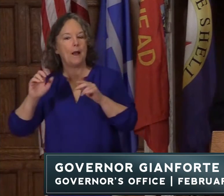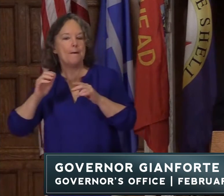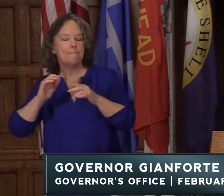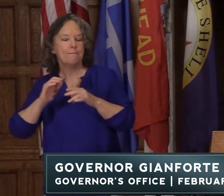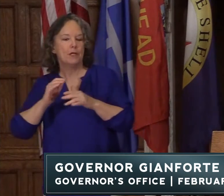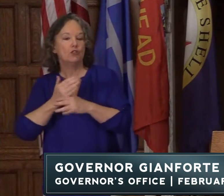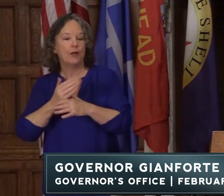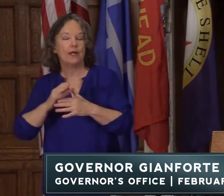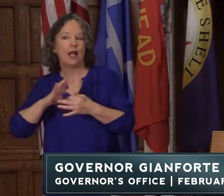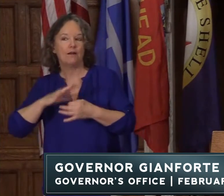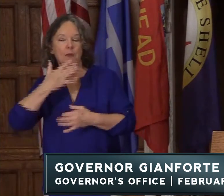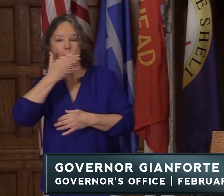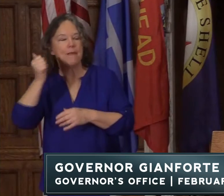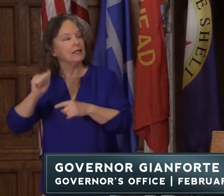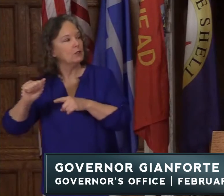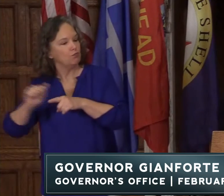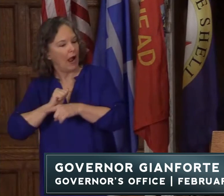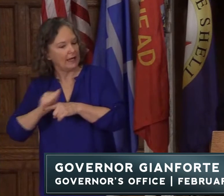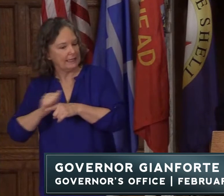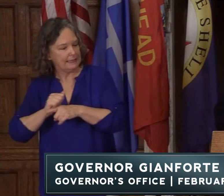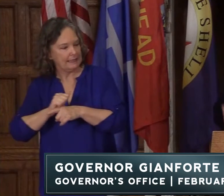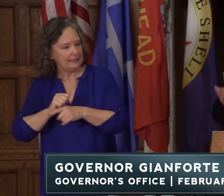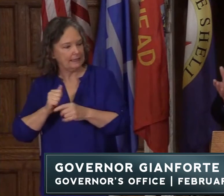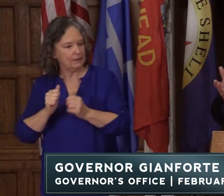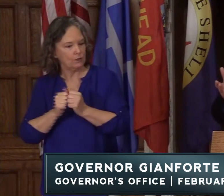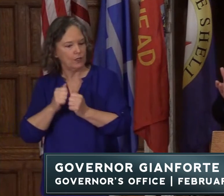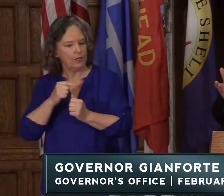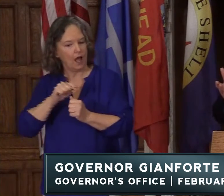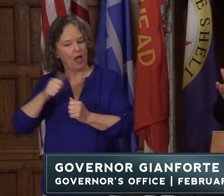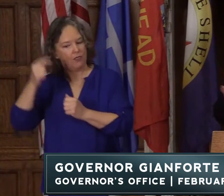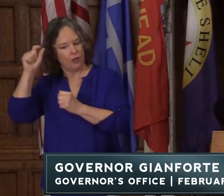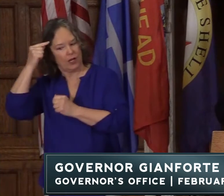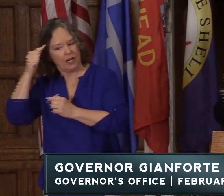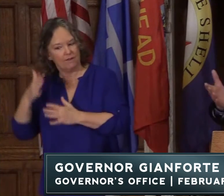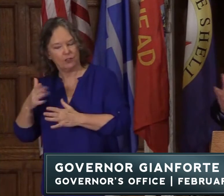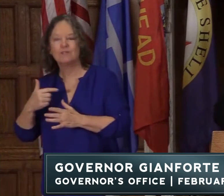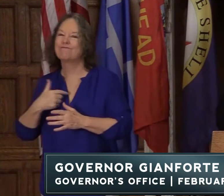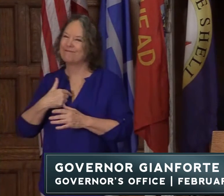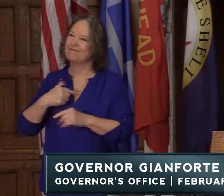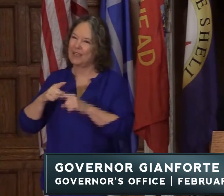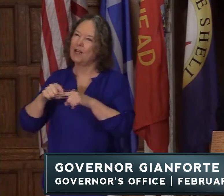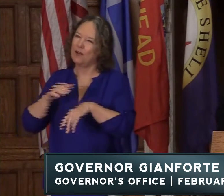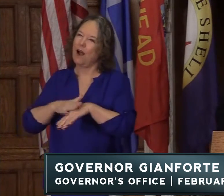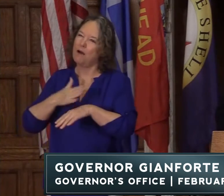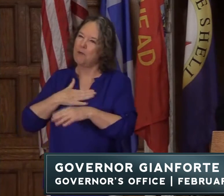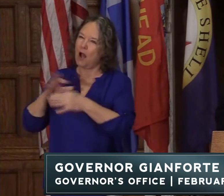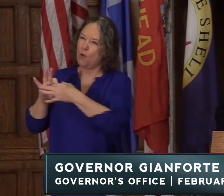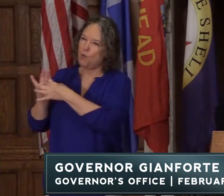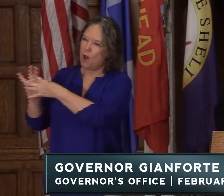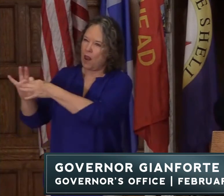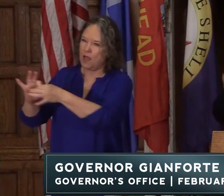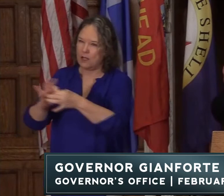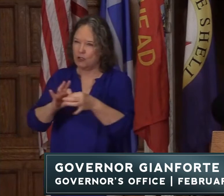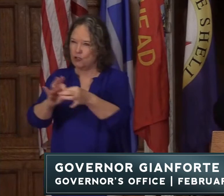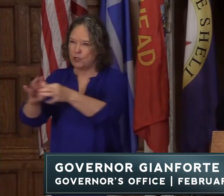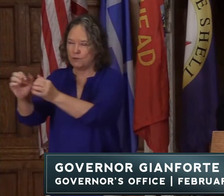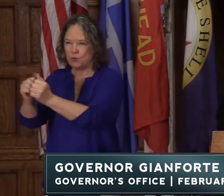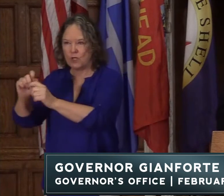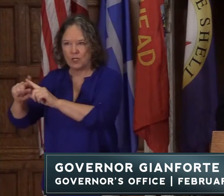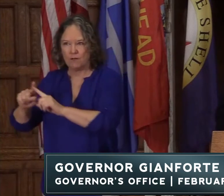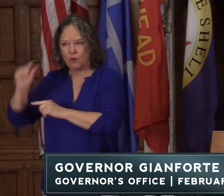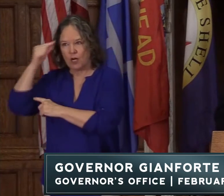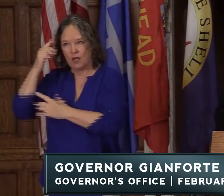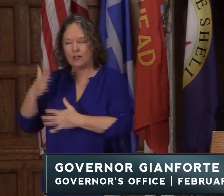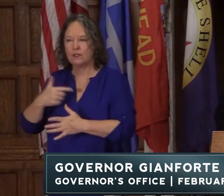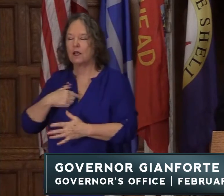kind of conversations you've had with governors of other states. Yeah, and I rely on the relationships I have with governors around the state. Today, I was on with